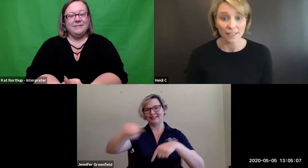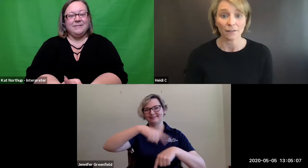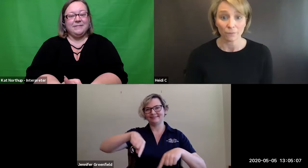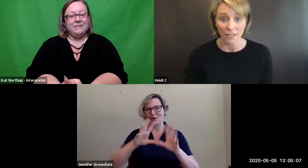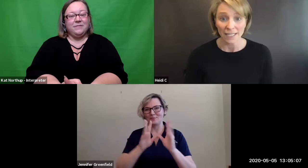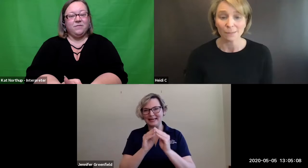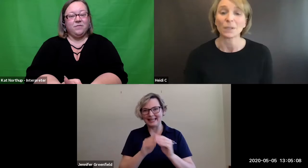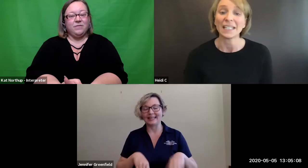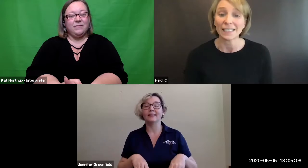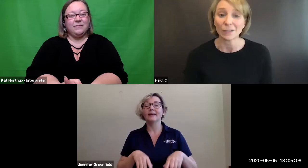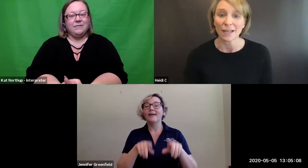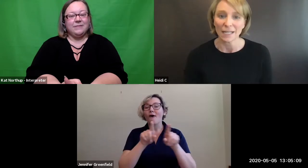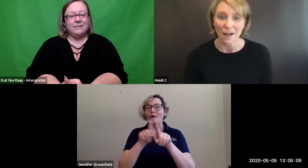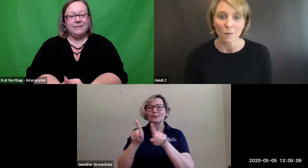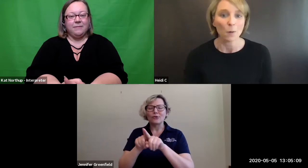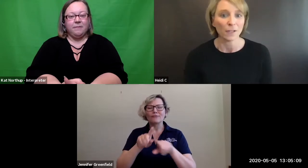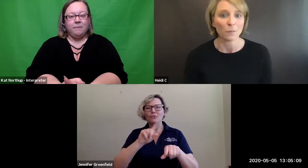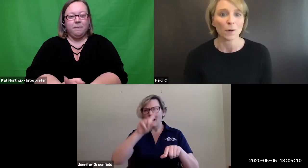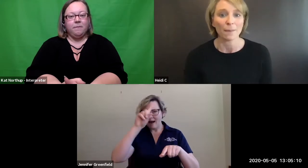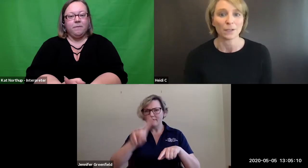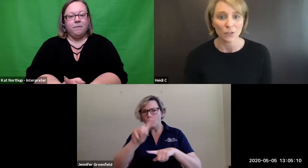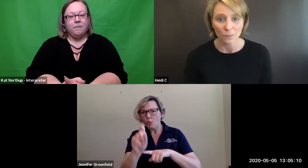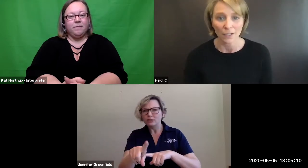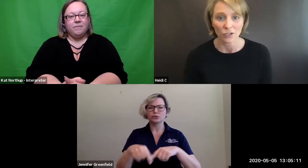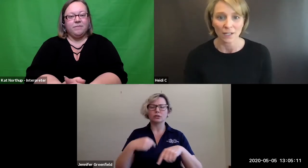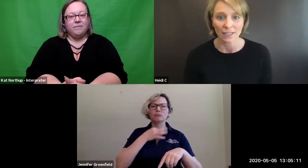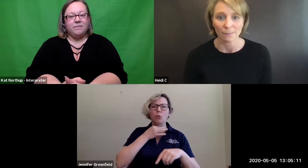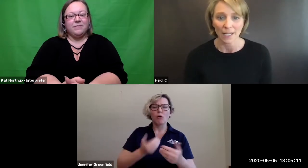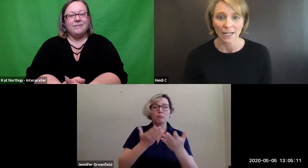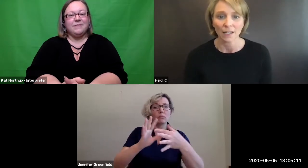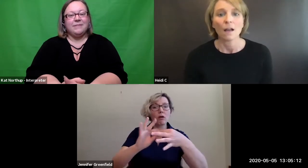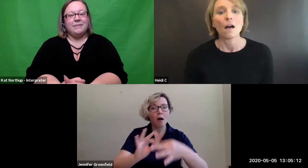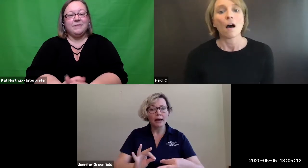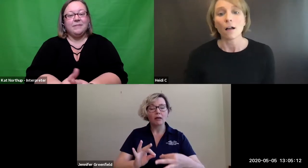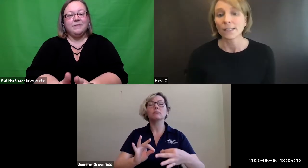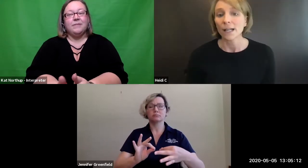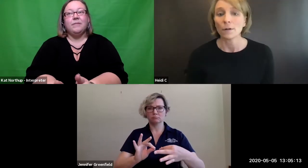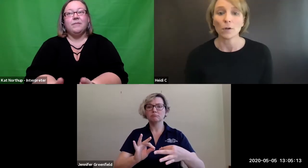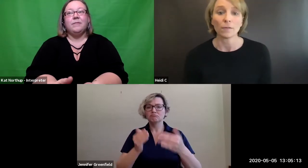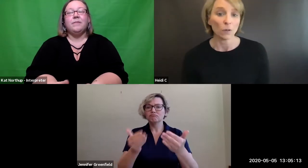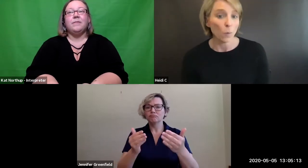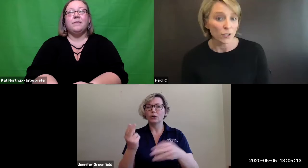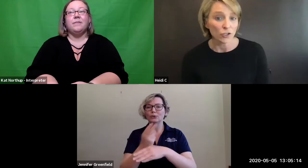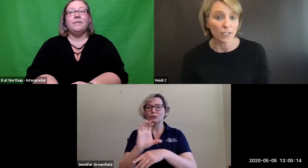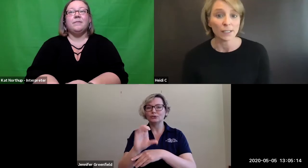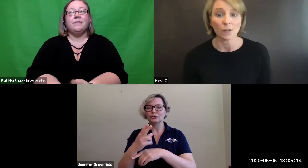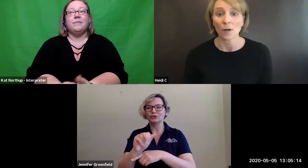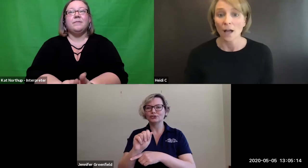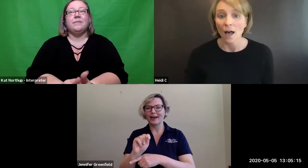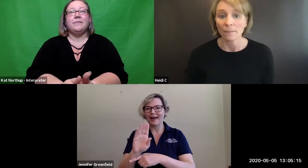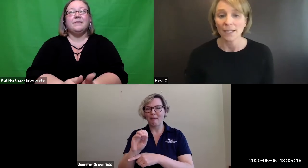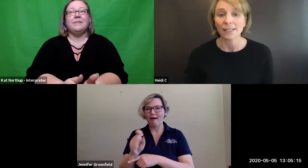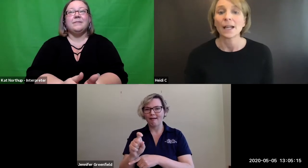does freeze, please do let me know. Hopefully it won't happen too much during this meeting. Also, if you have any questions